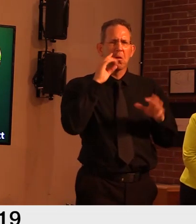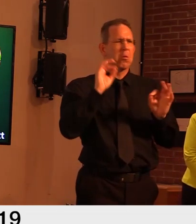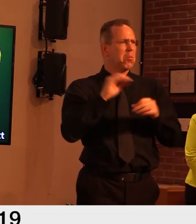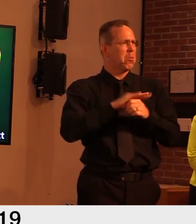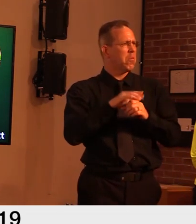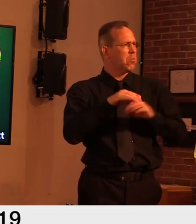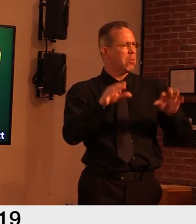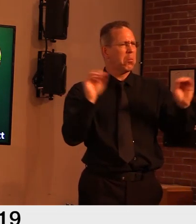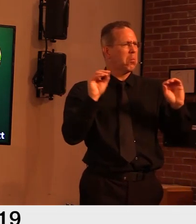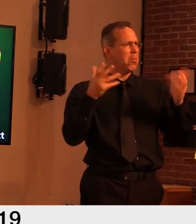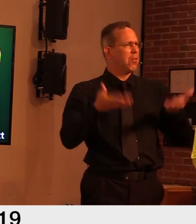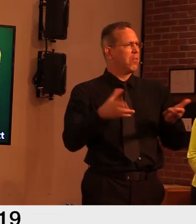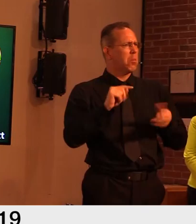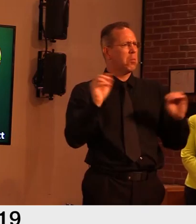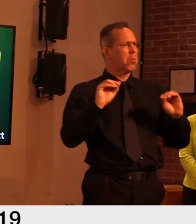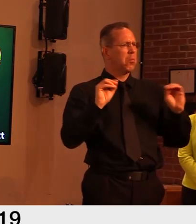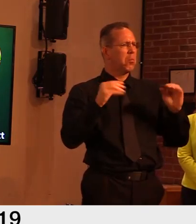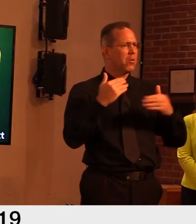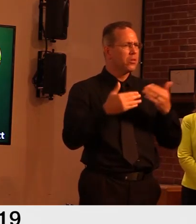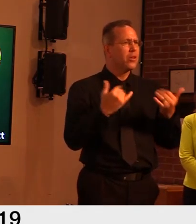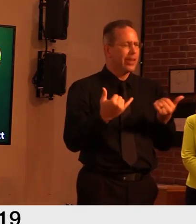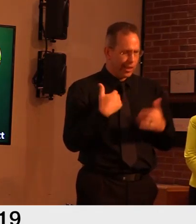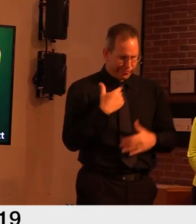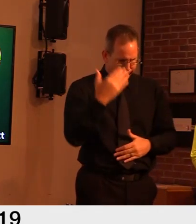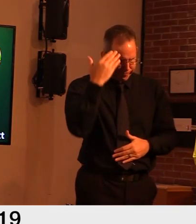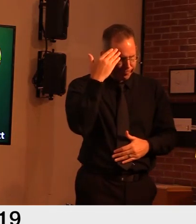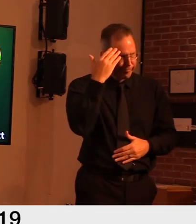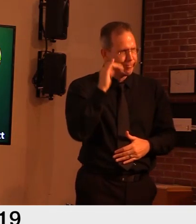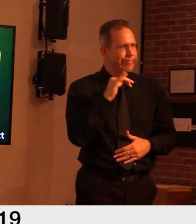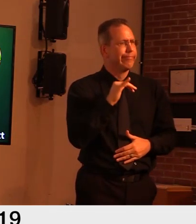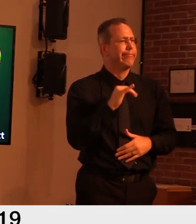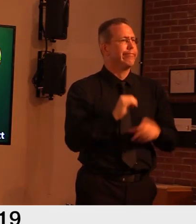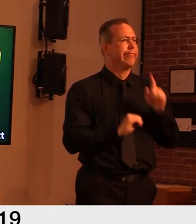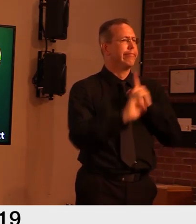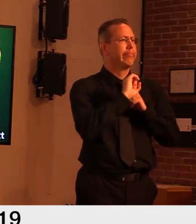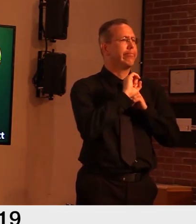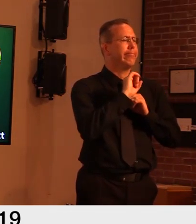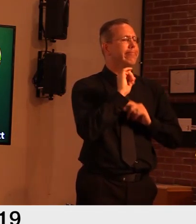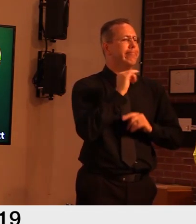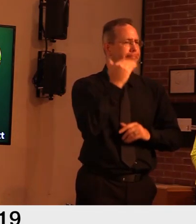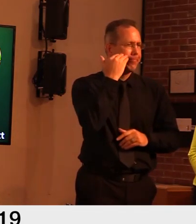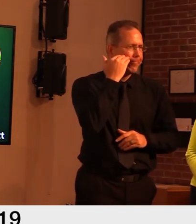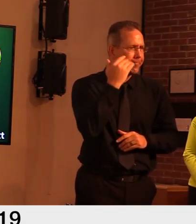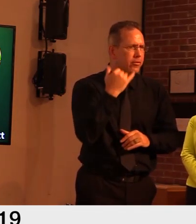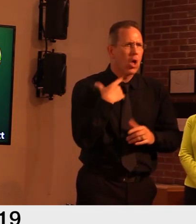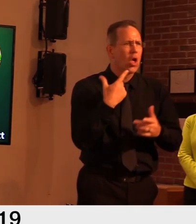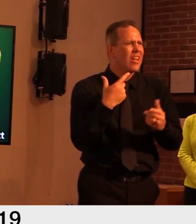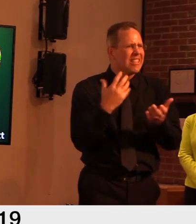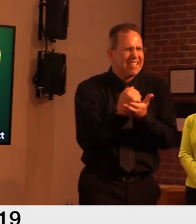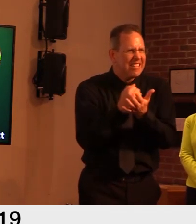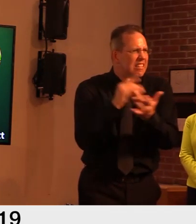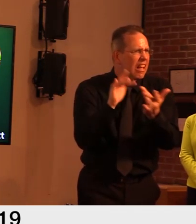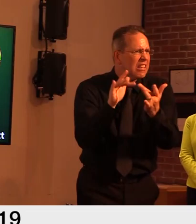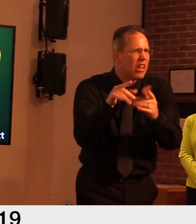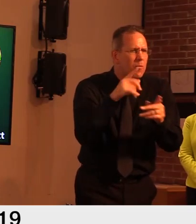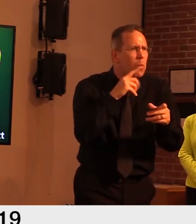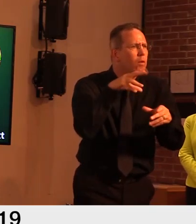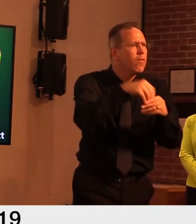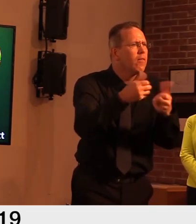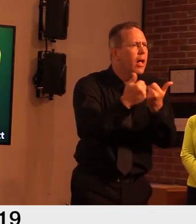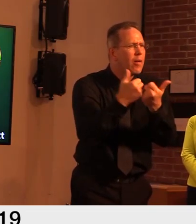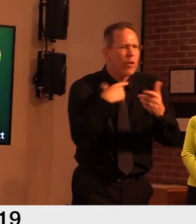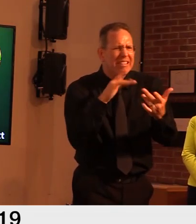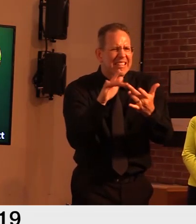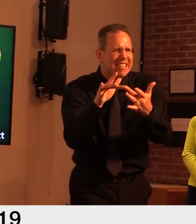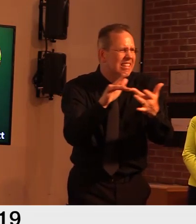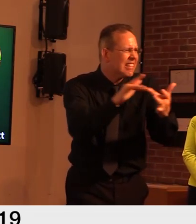one associated with that game wanted it to be canceled or were concerned that we had an epidemic raging in the state.